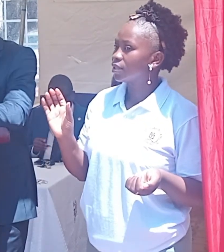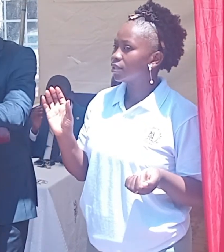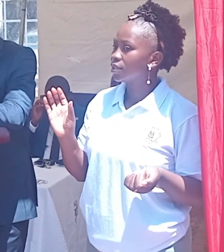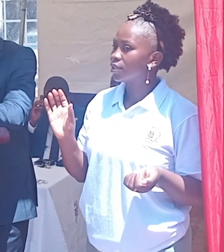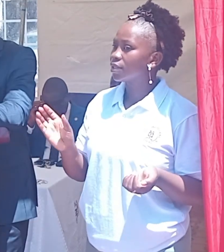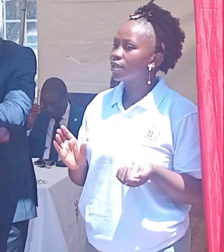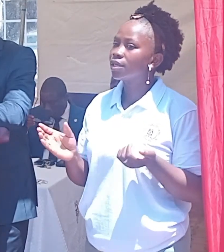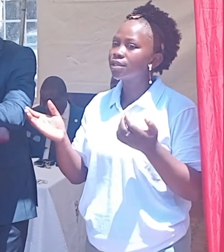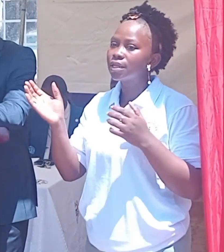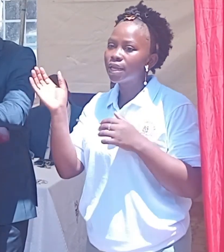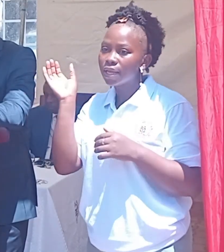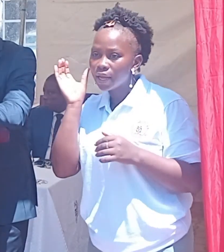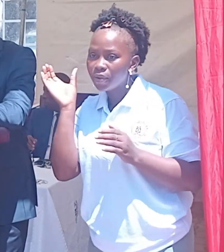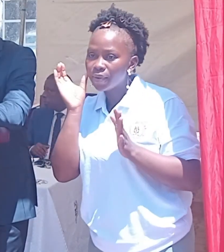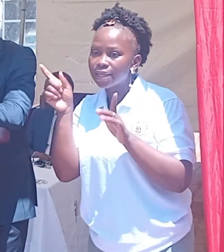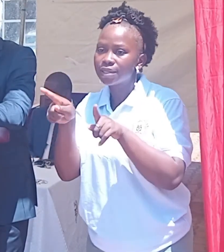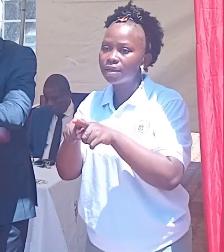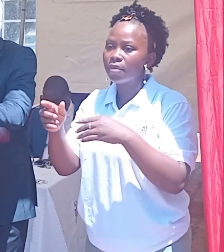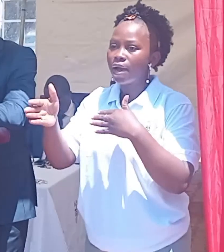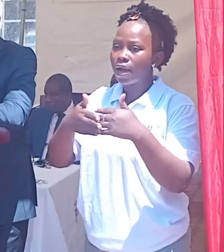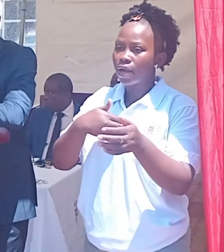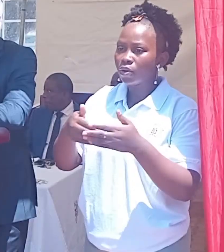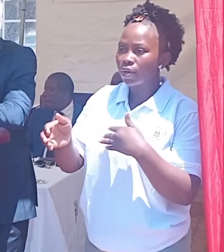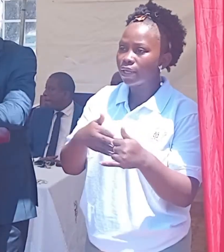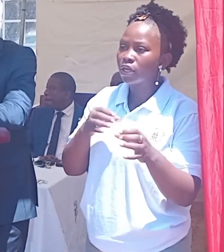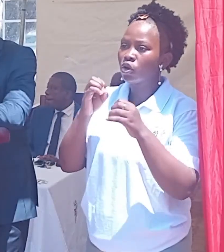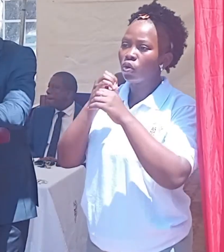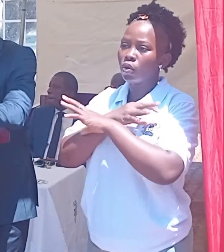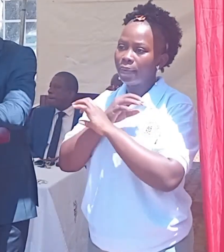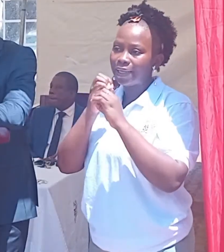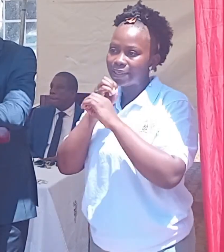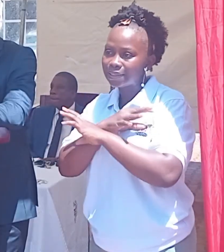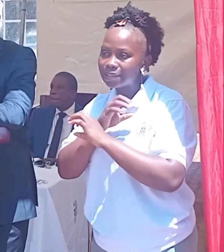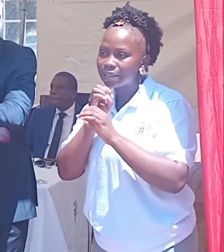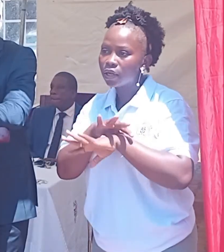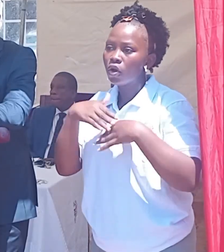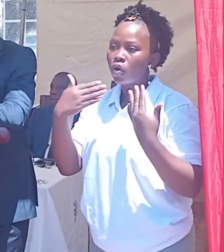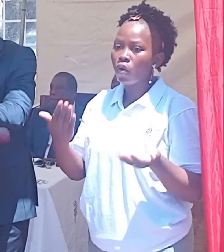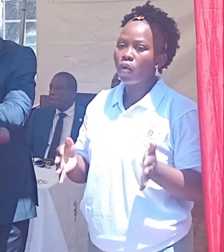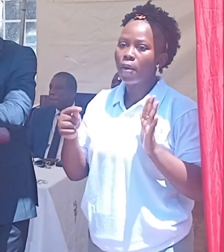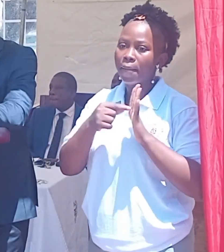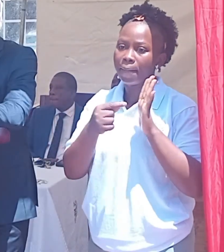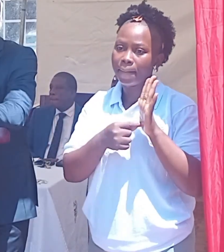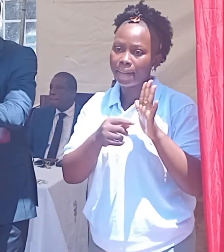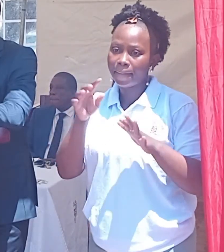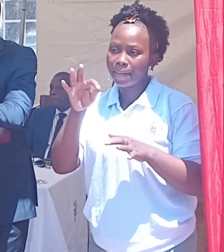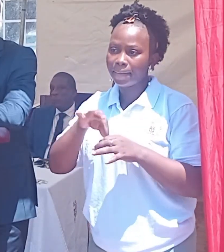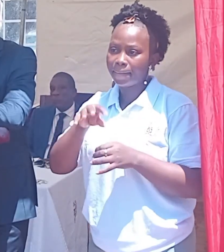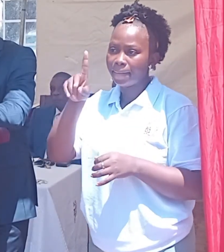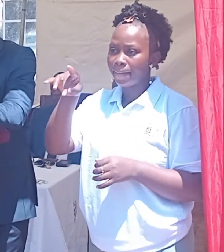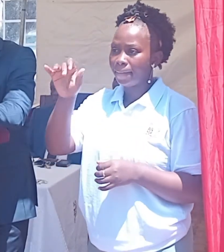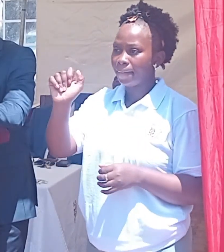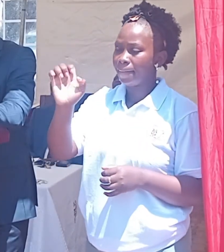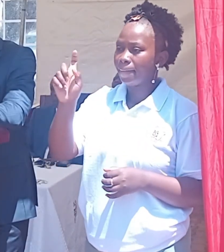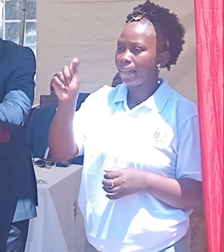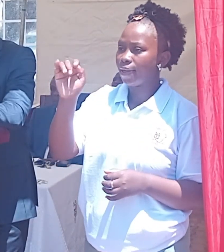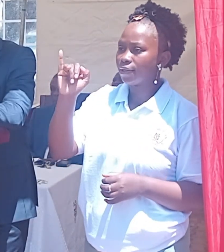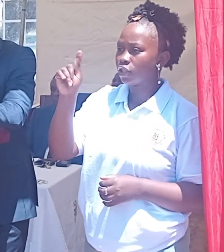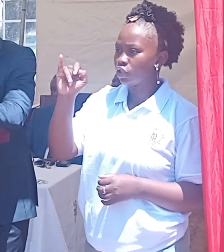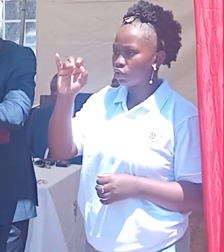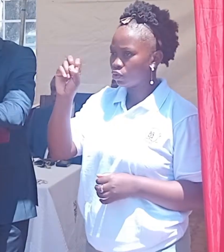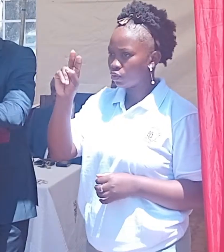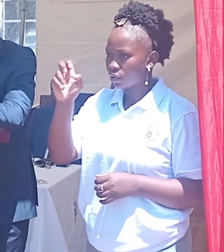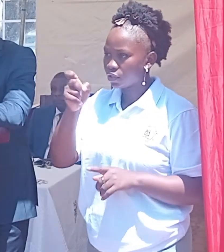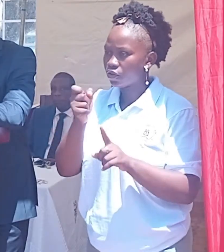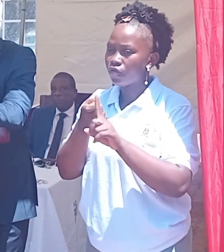entertaining, hearing, and handling complaints or petitions arising out of the said